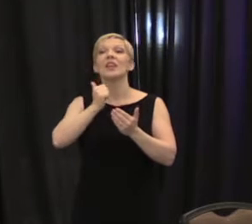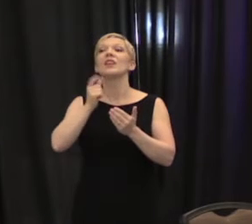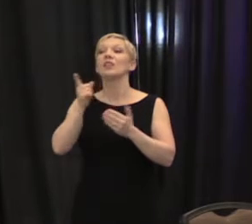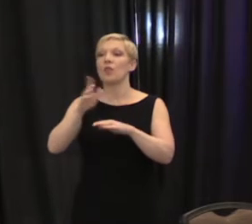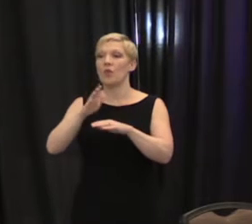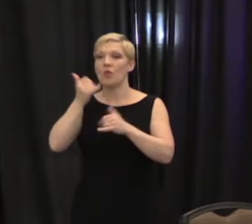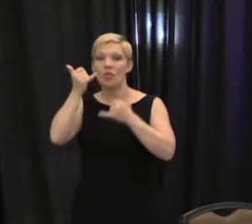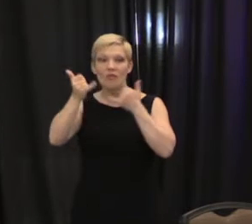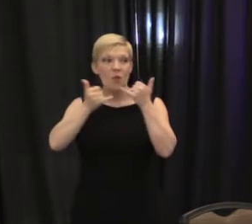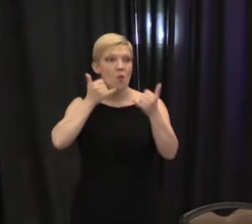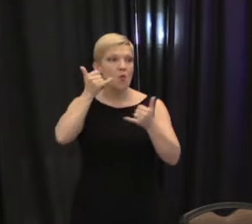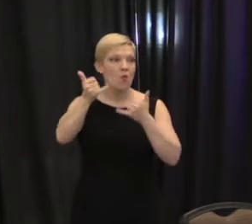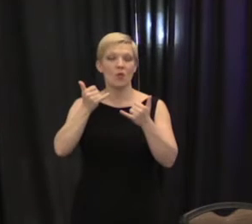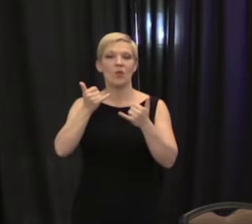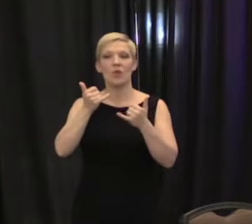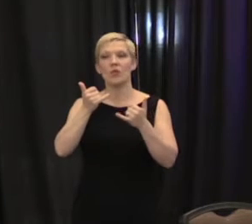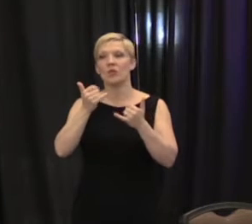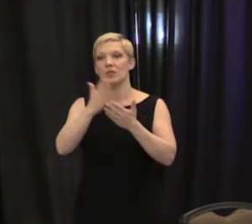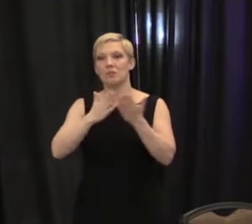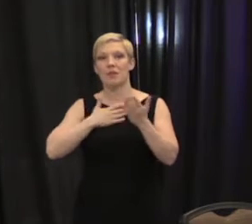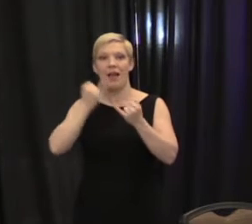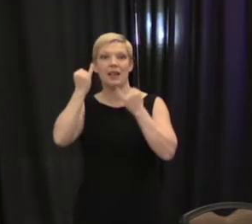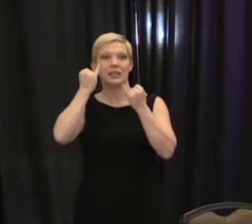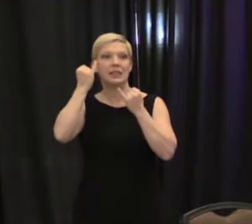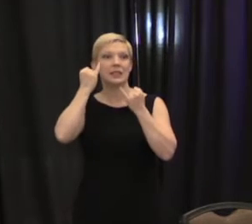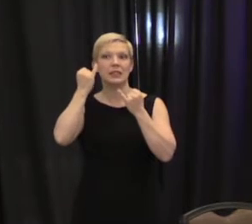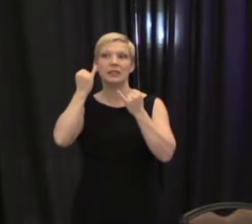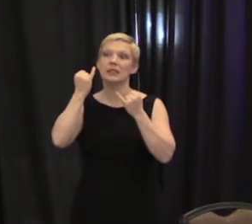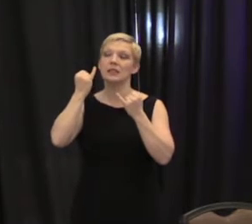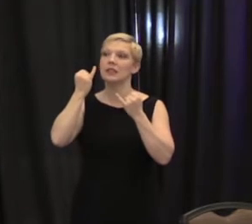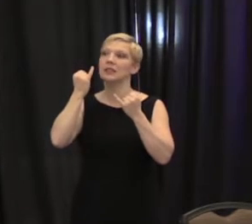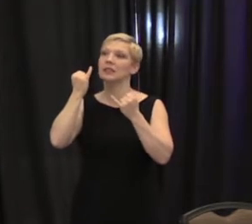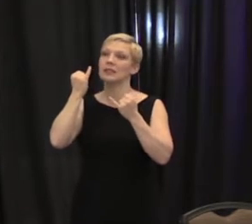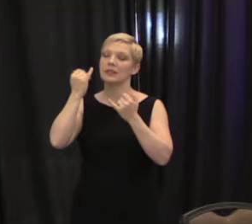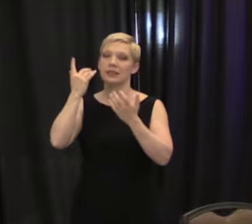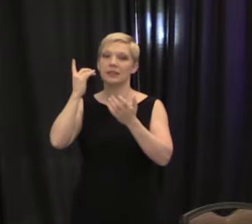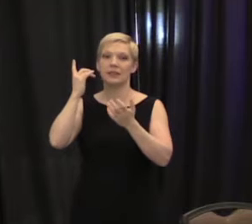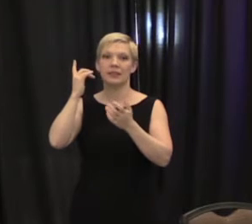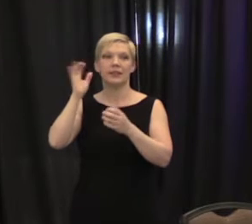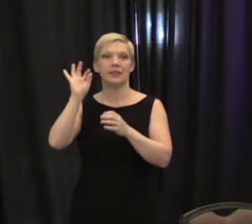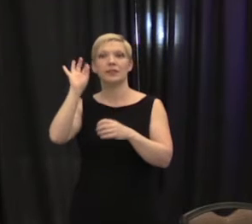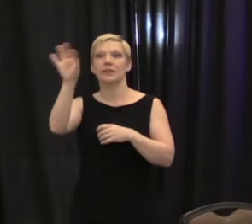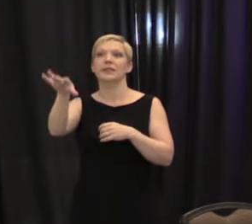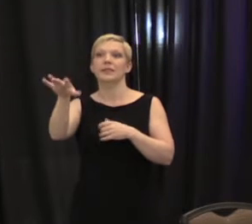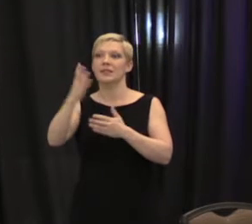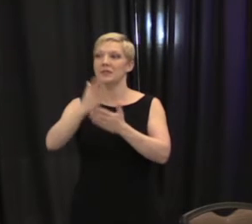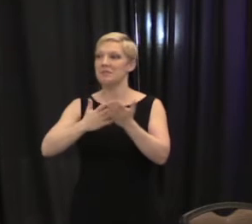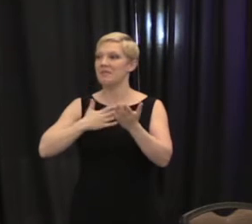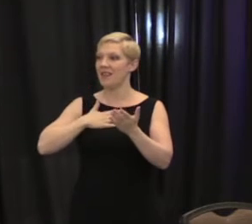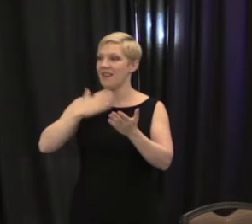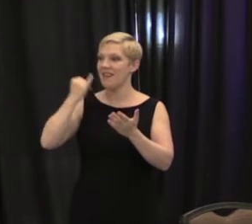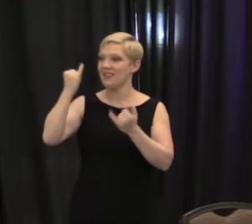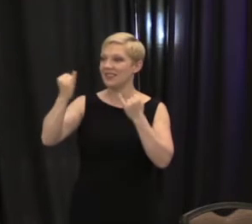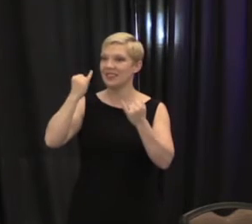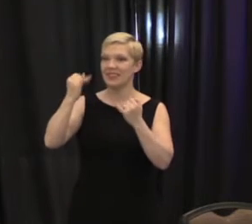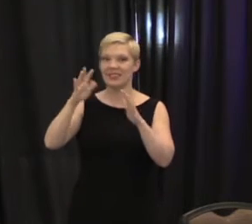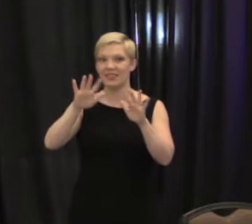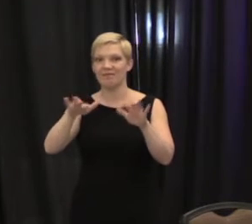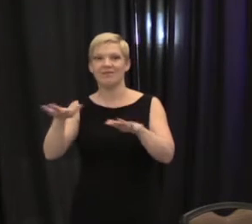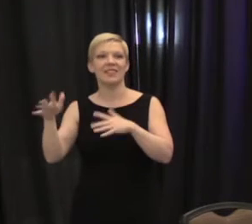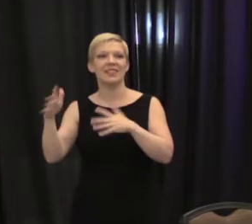on the phone with me, running the ideas to ground, throwing out some of my ideas. A